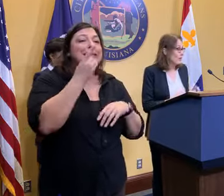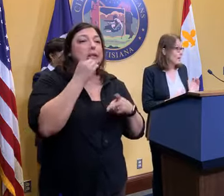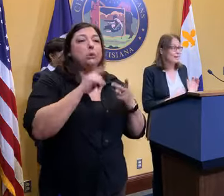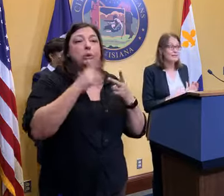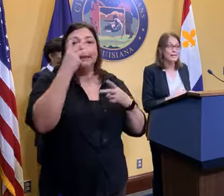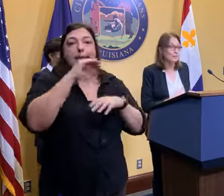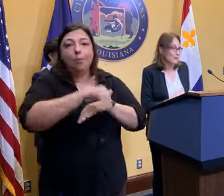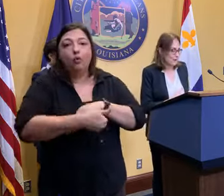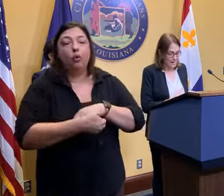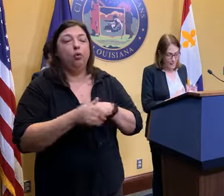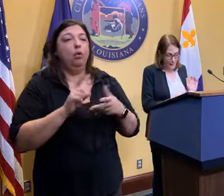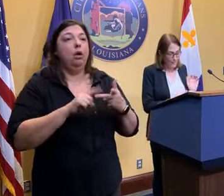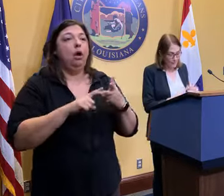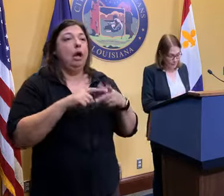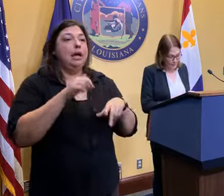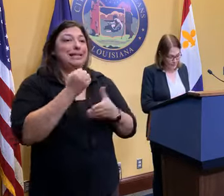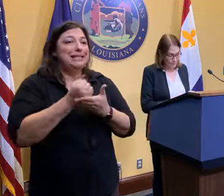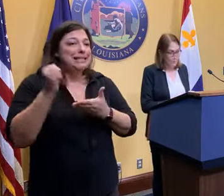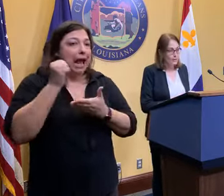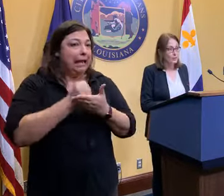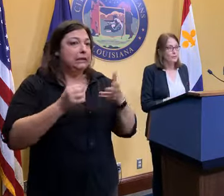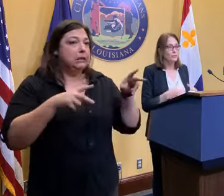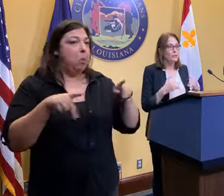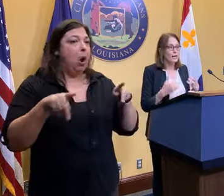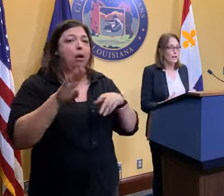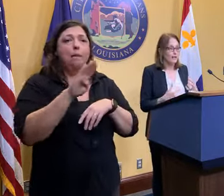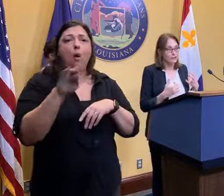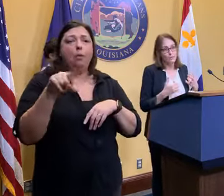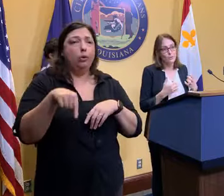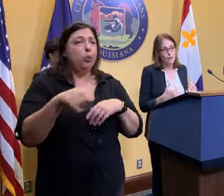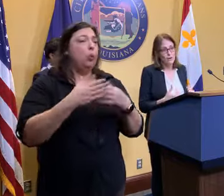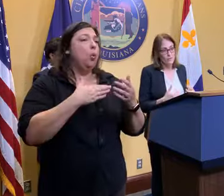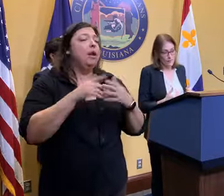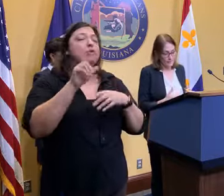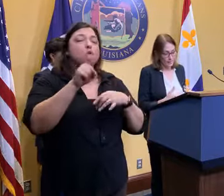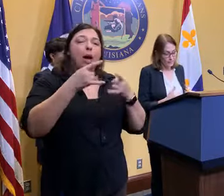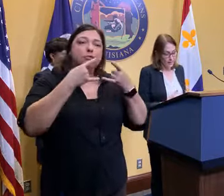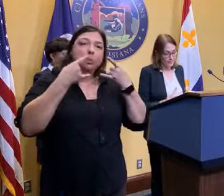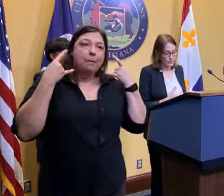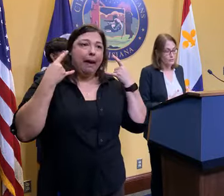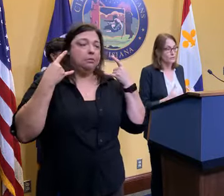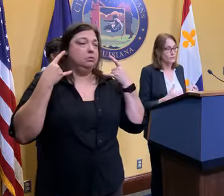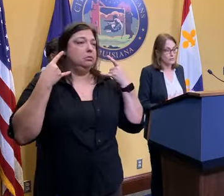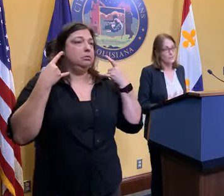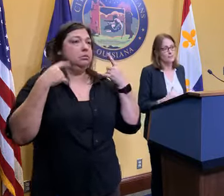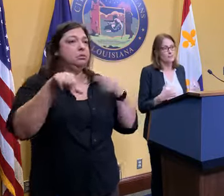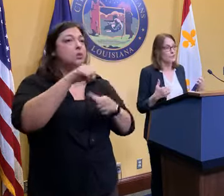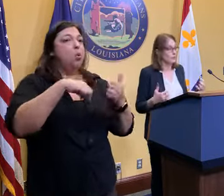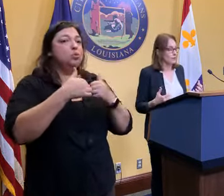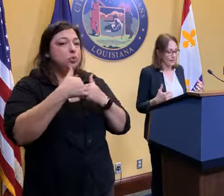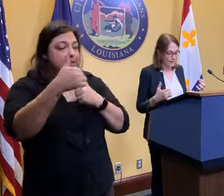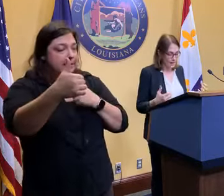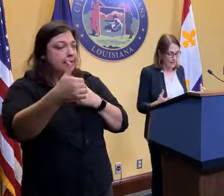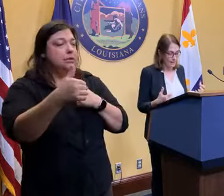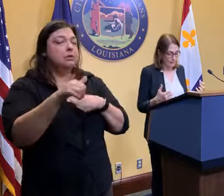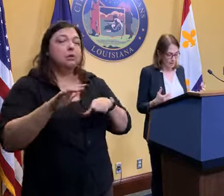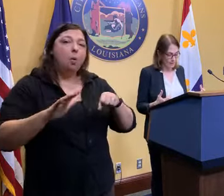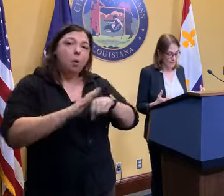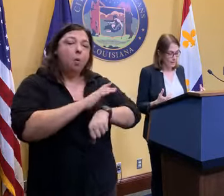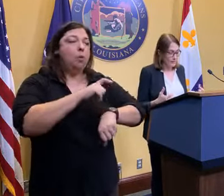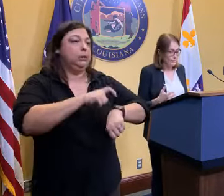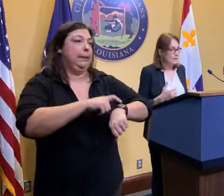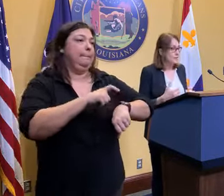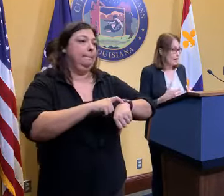sleepover, a Saints party, a barbecue, you've got to wear a mask and practice social distancing during the entire